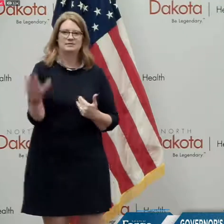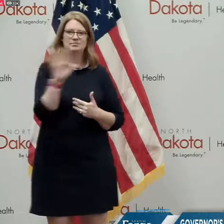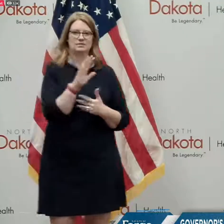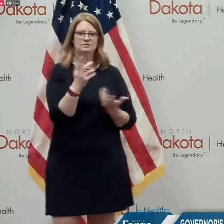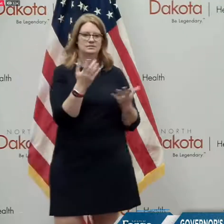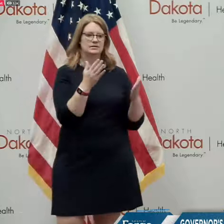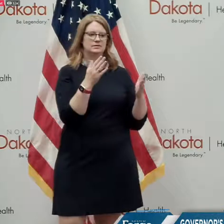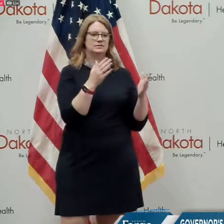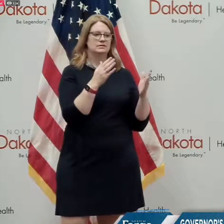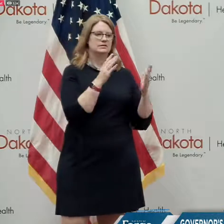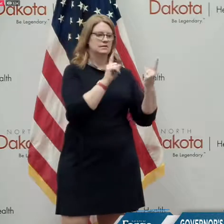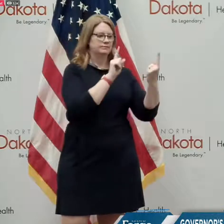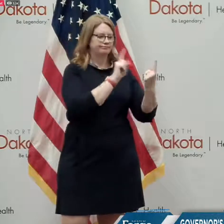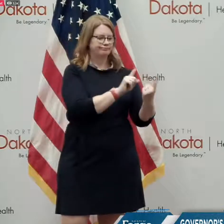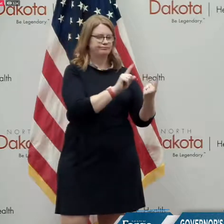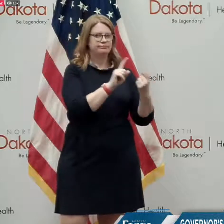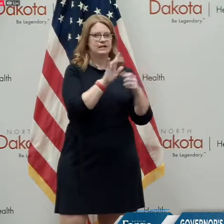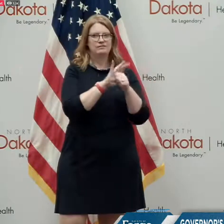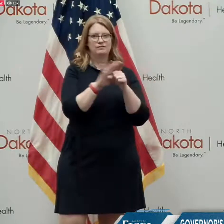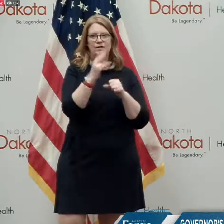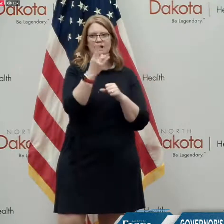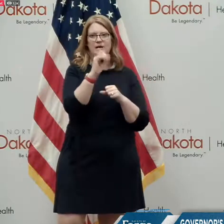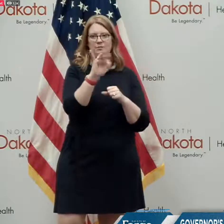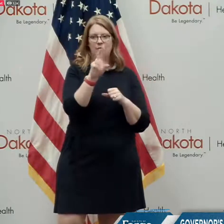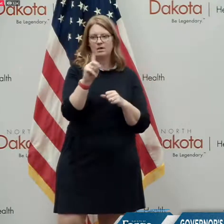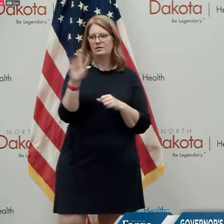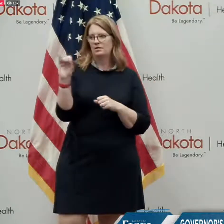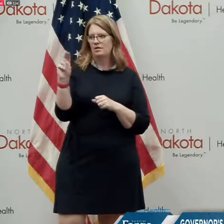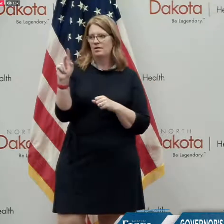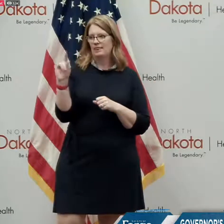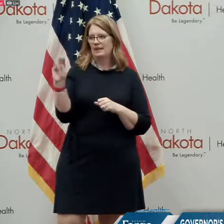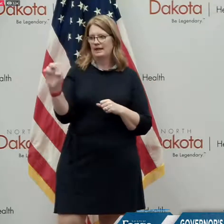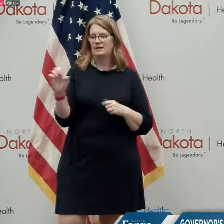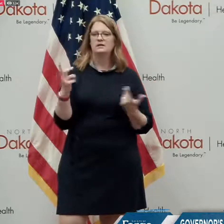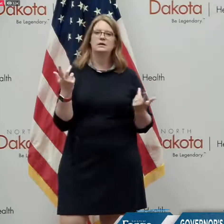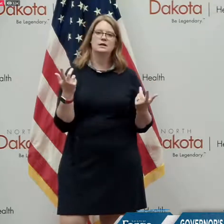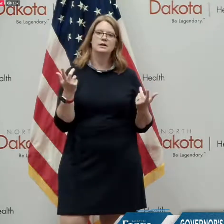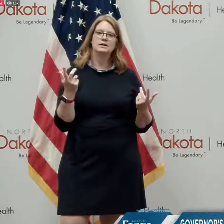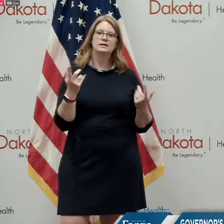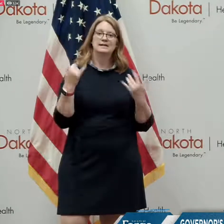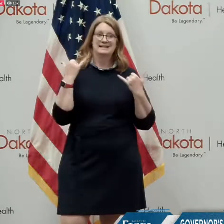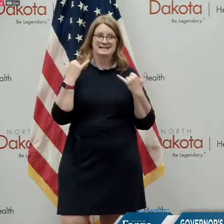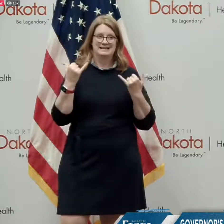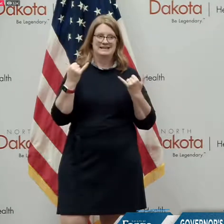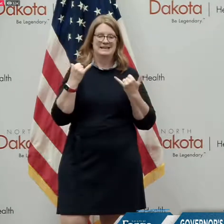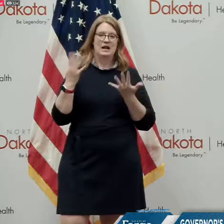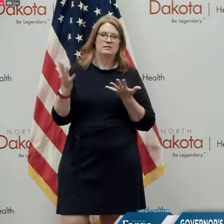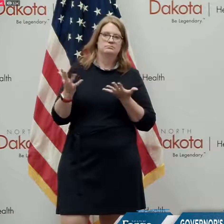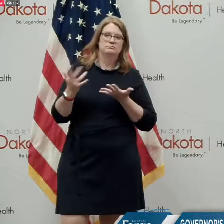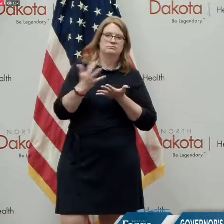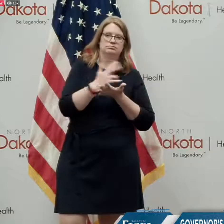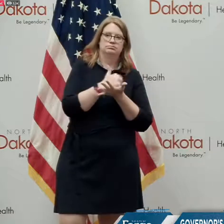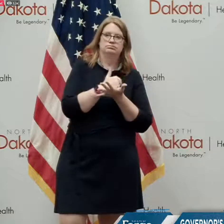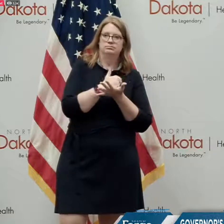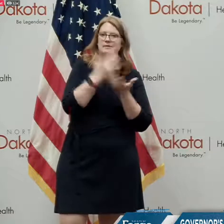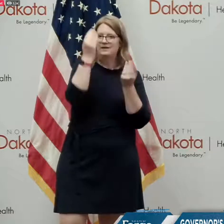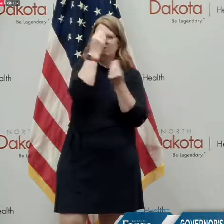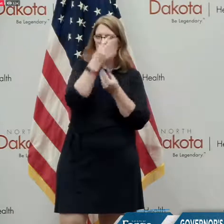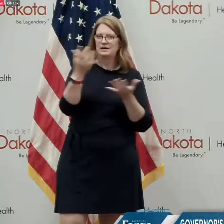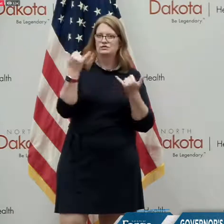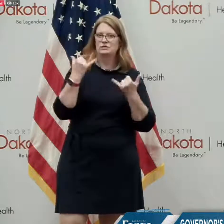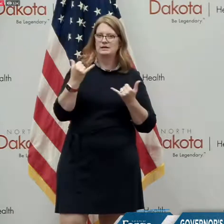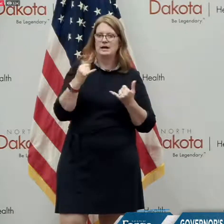schools will be face-to-face, totally hybrid, totally online? We are actually setting up a system right now to collect that information,